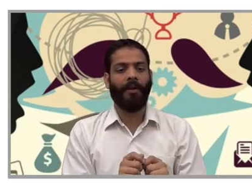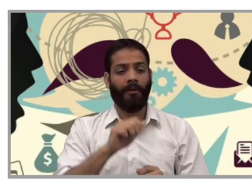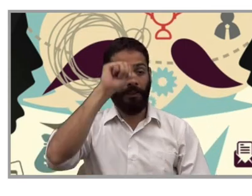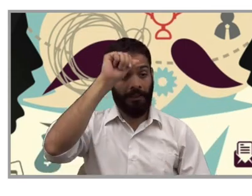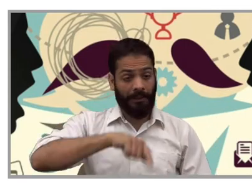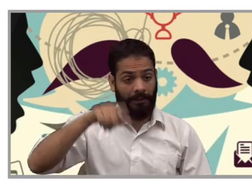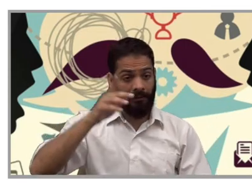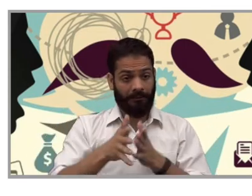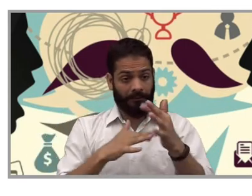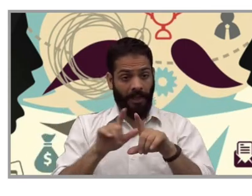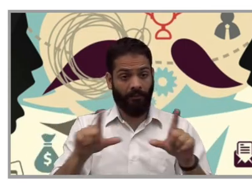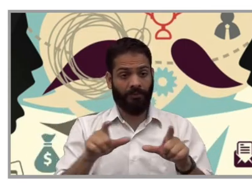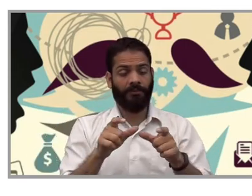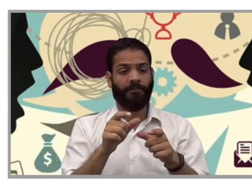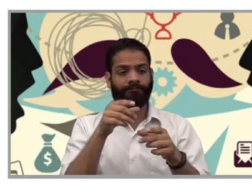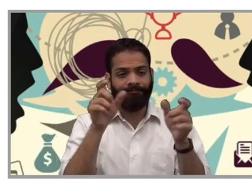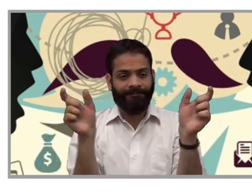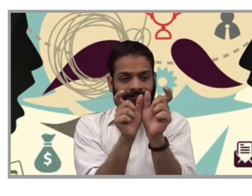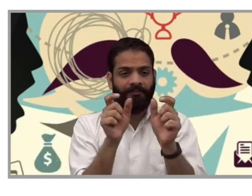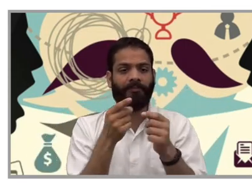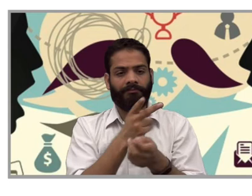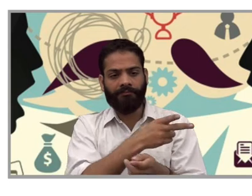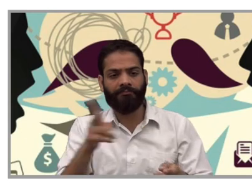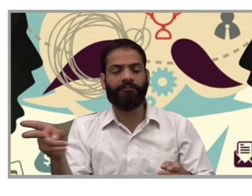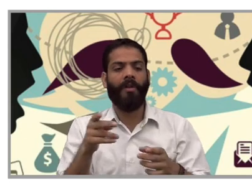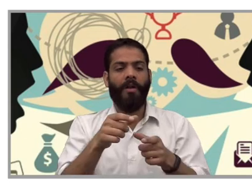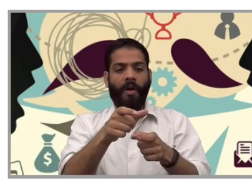compounds are made up of various word classes.